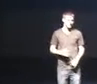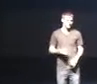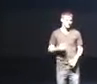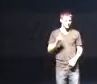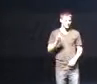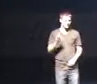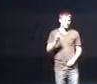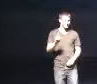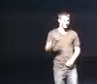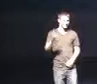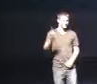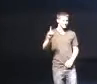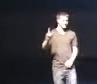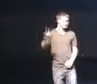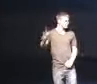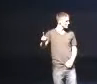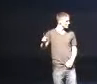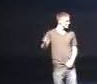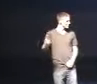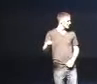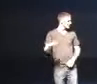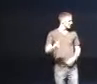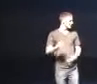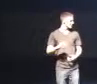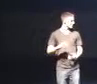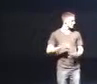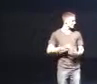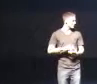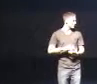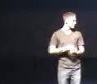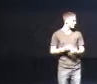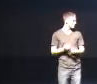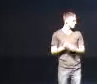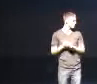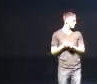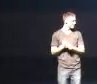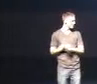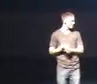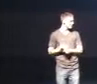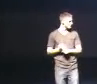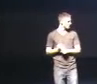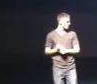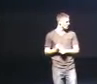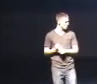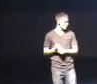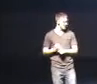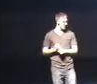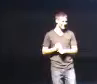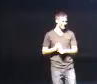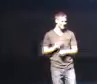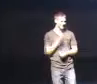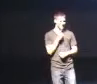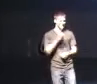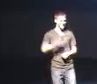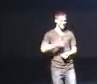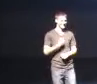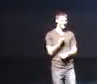Little boy starts on, with his bat and ball, says I